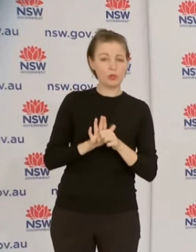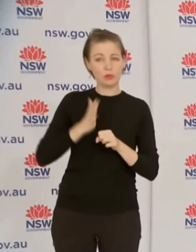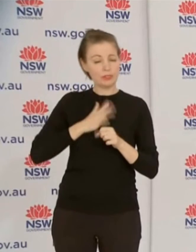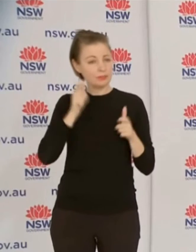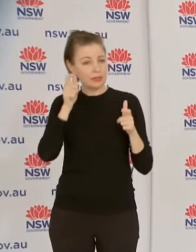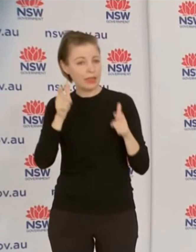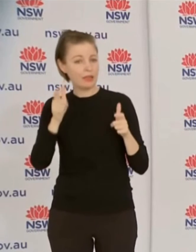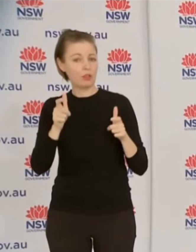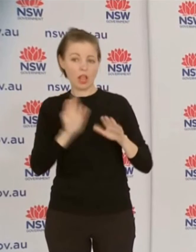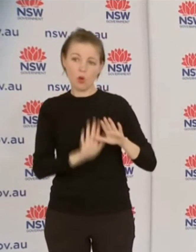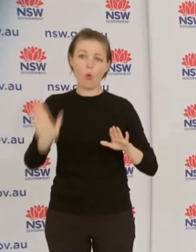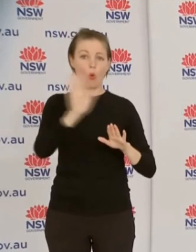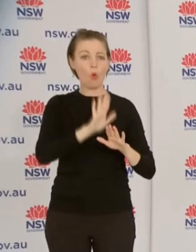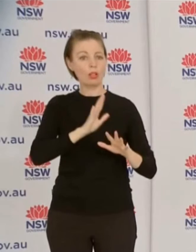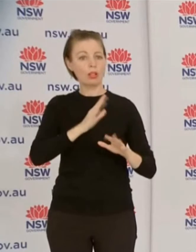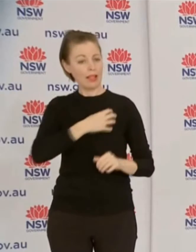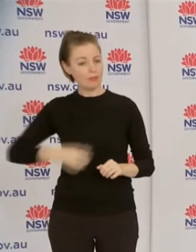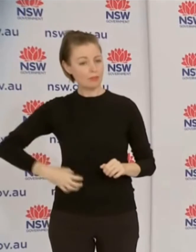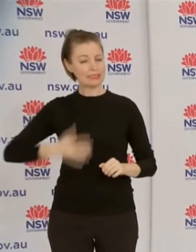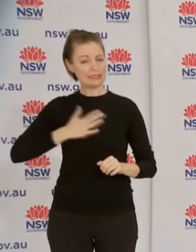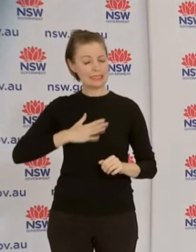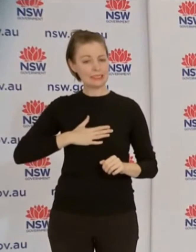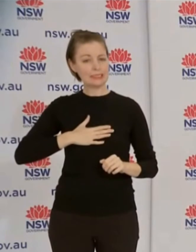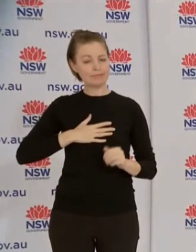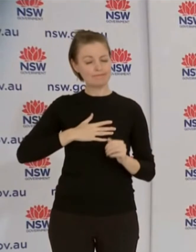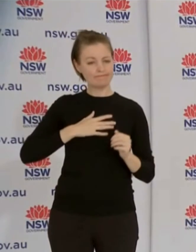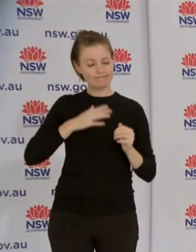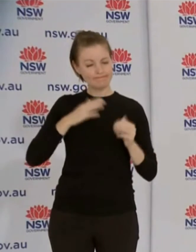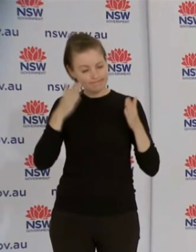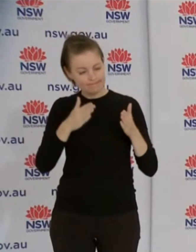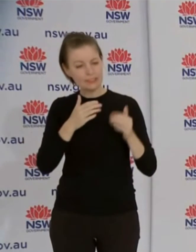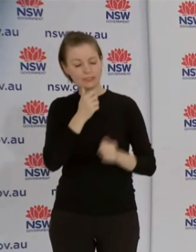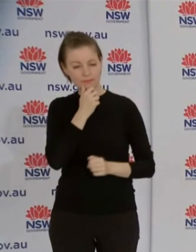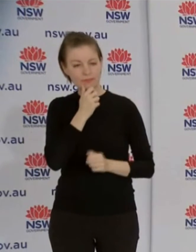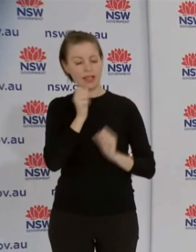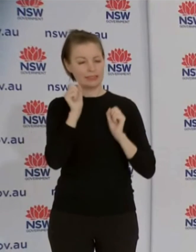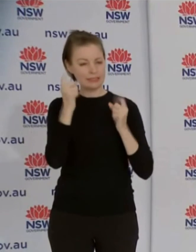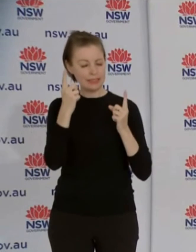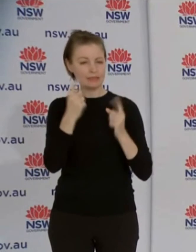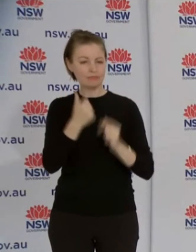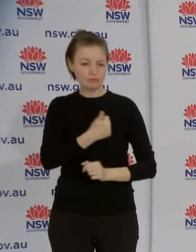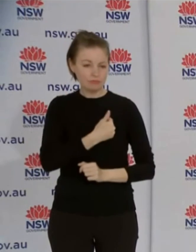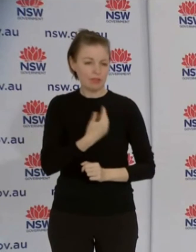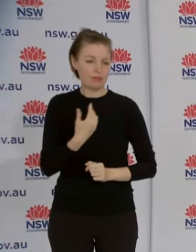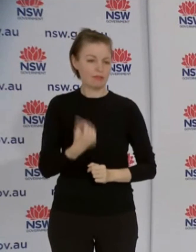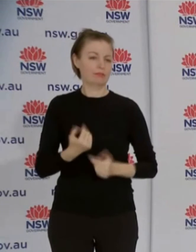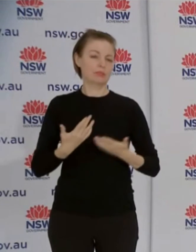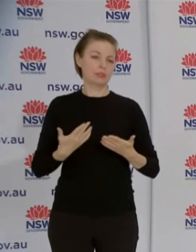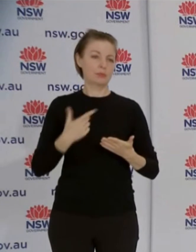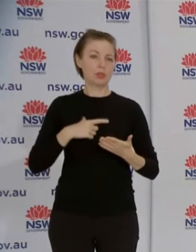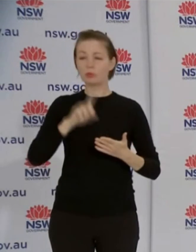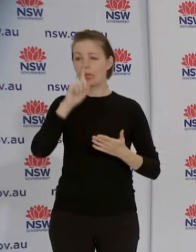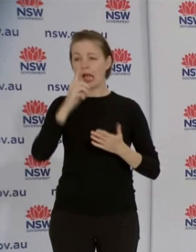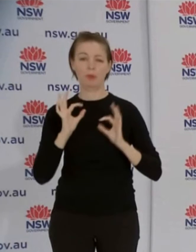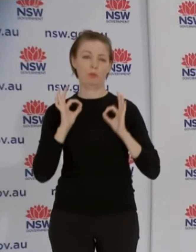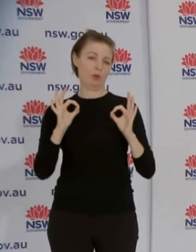what our circumstances are, all of us have to display a degree of compassion and understanding because perfection in a pandemic can never be achieved. Premier,